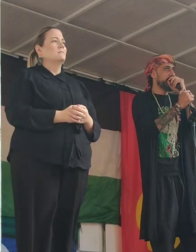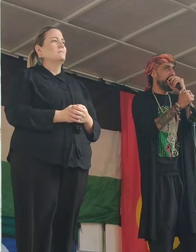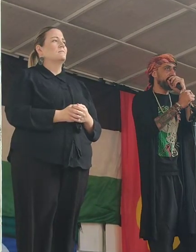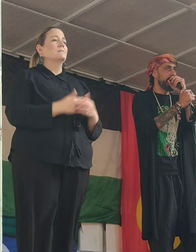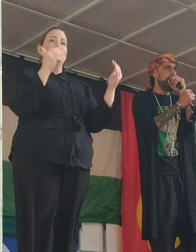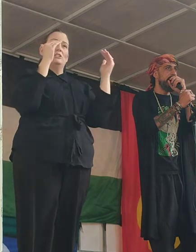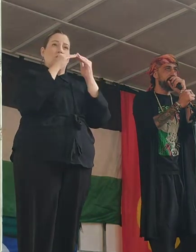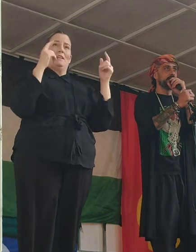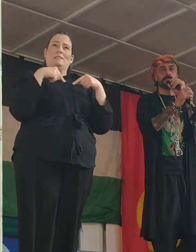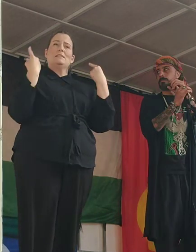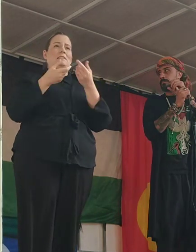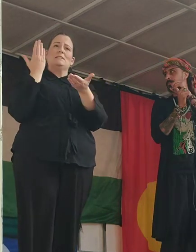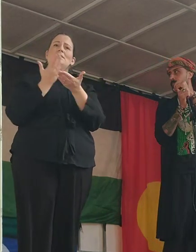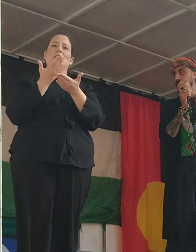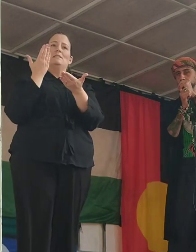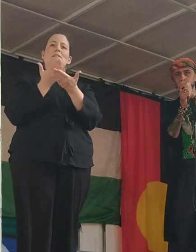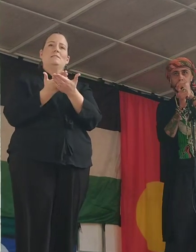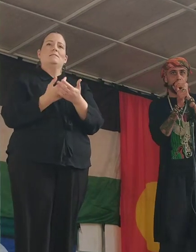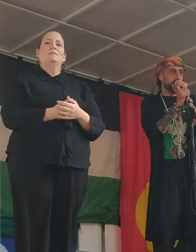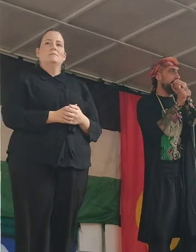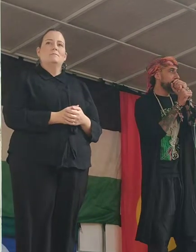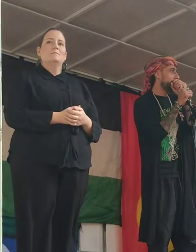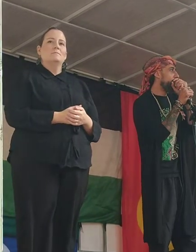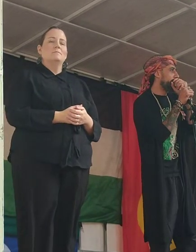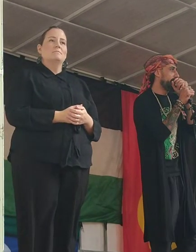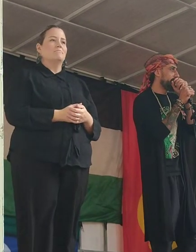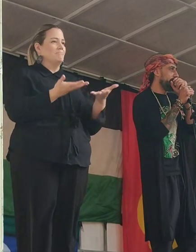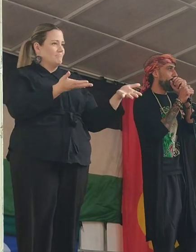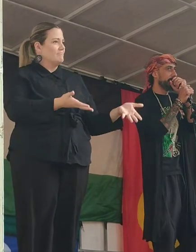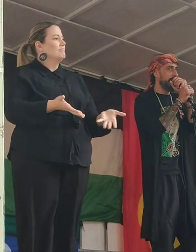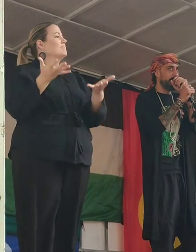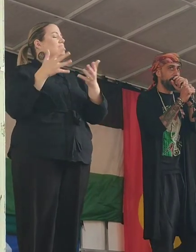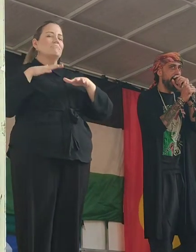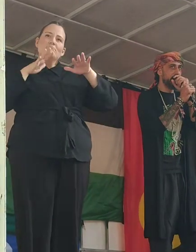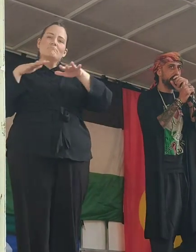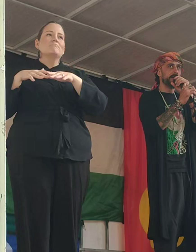is our demand! Justice is our demand! Let's go and get them. Well done,